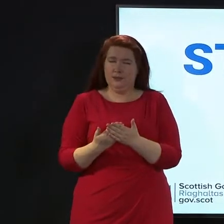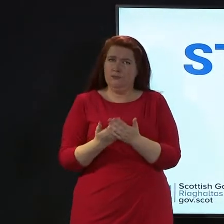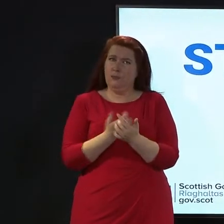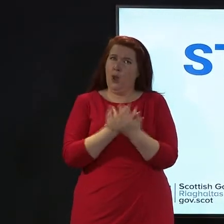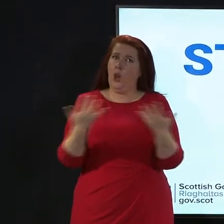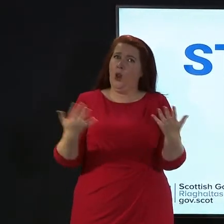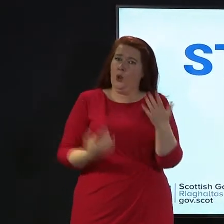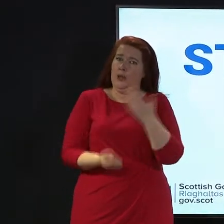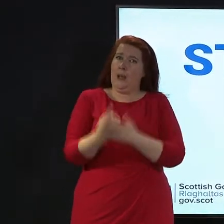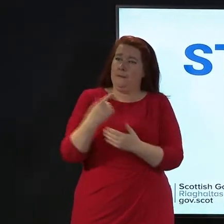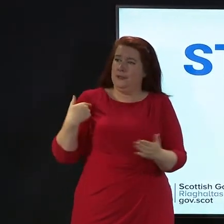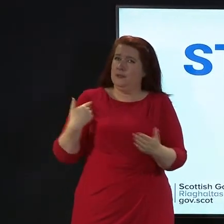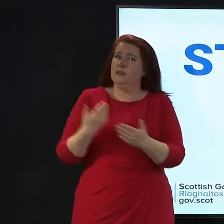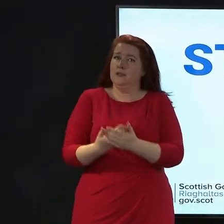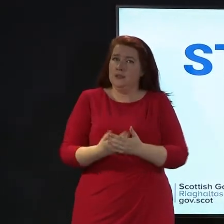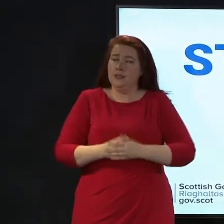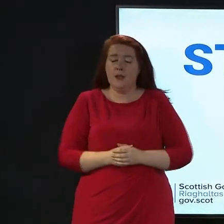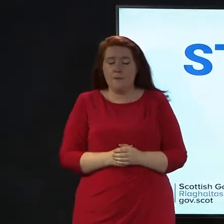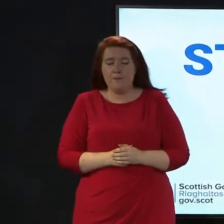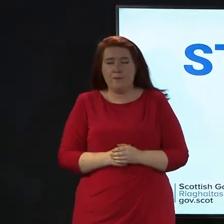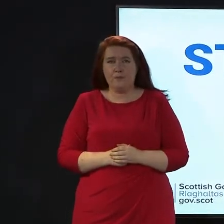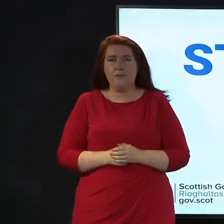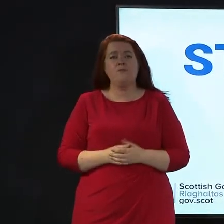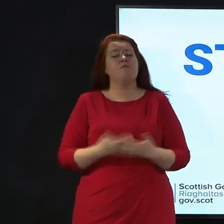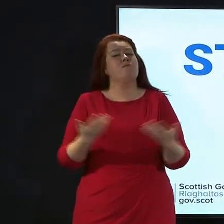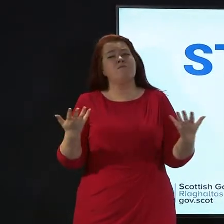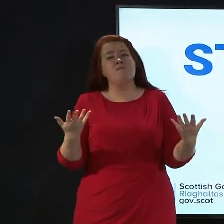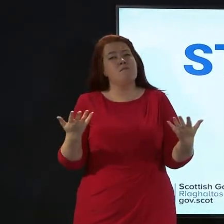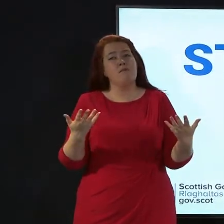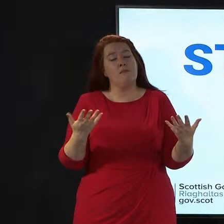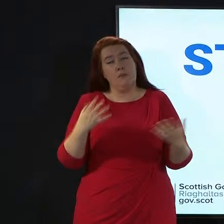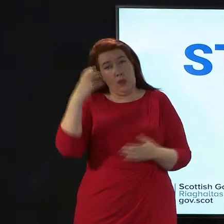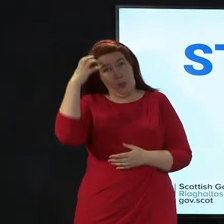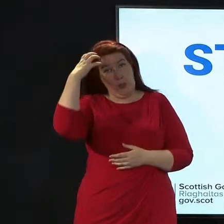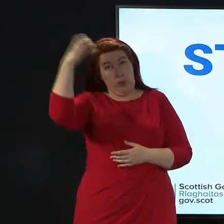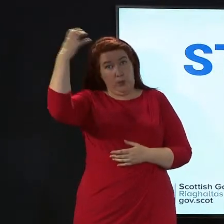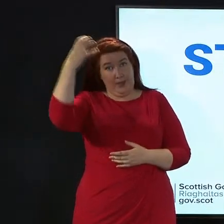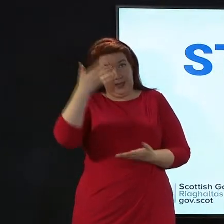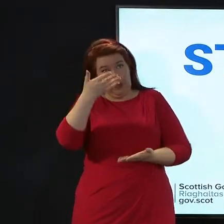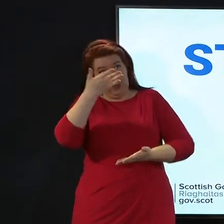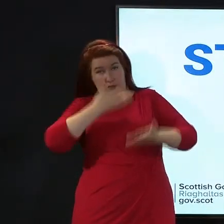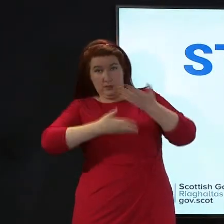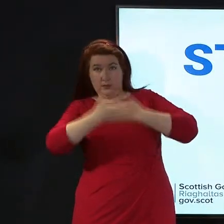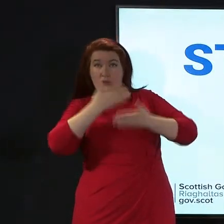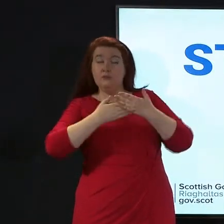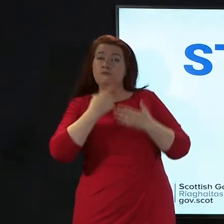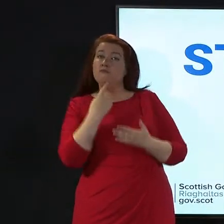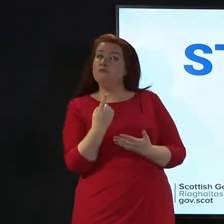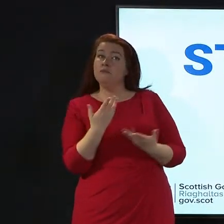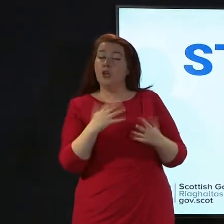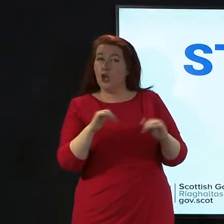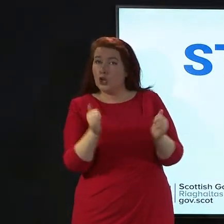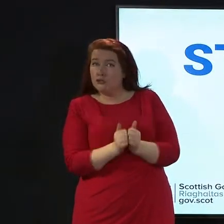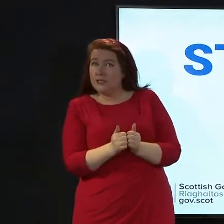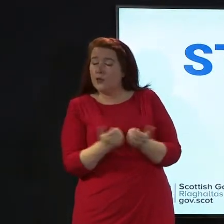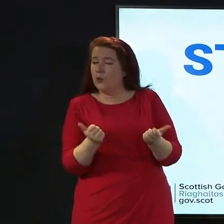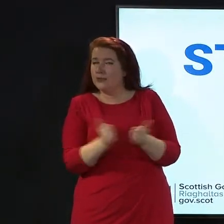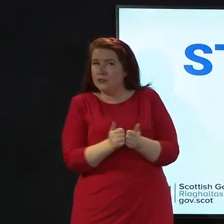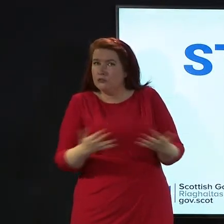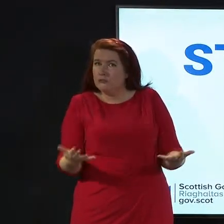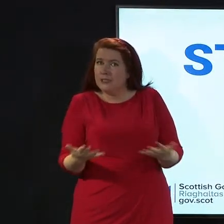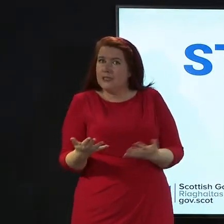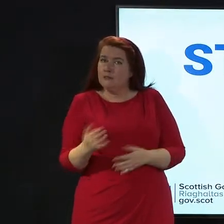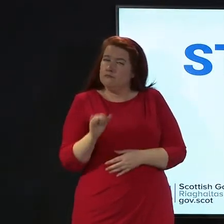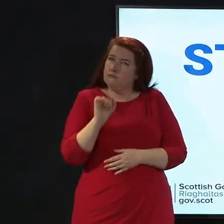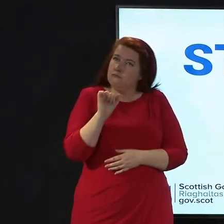bridge in that time. What indication did you get from Her Majesty that she agrees or disagrees with